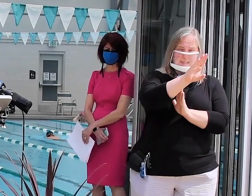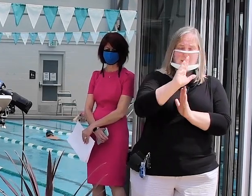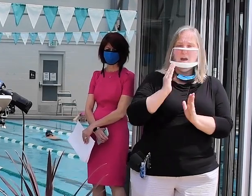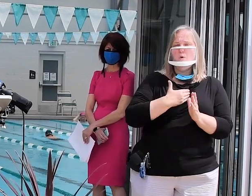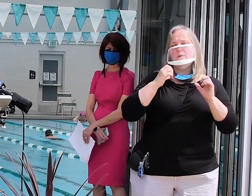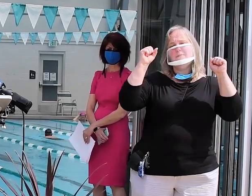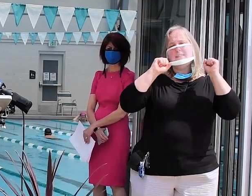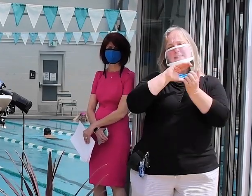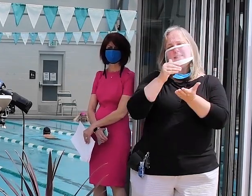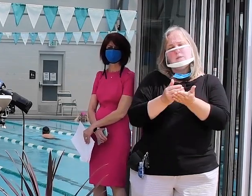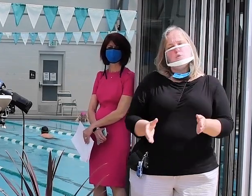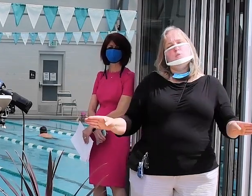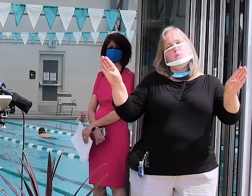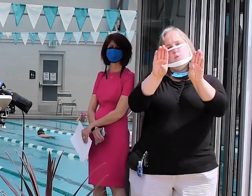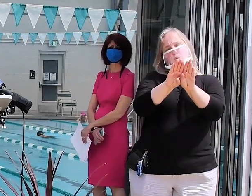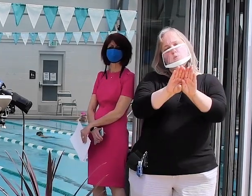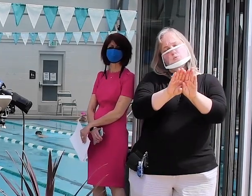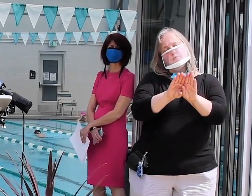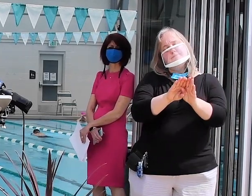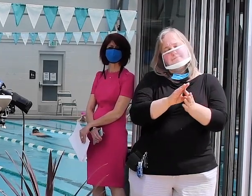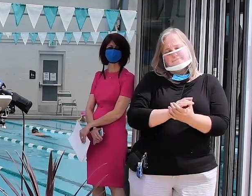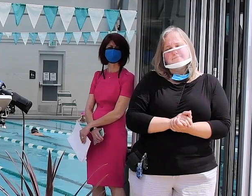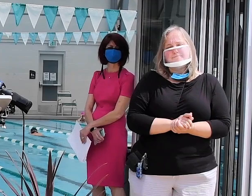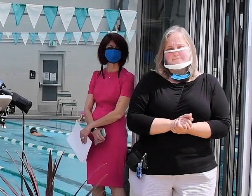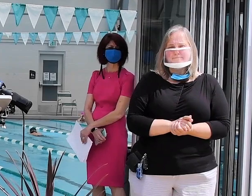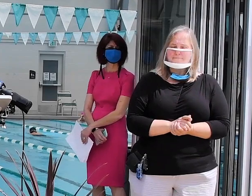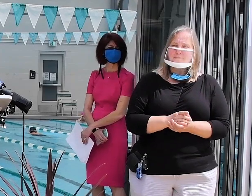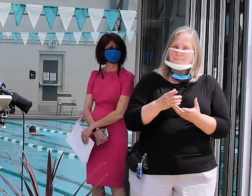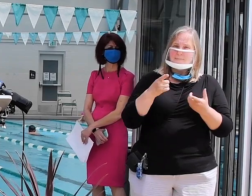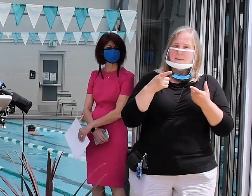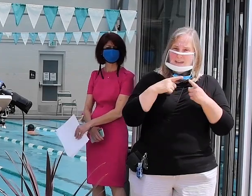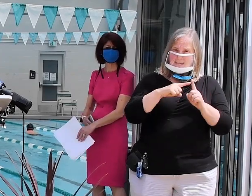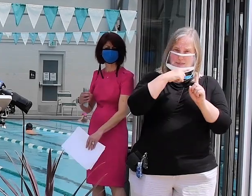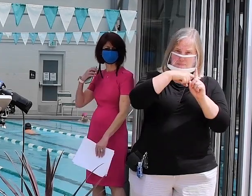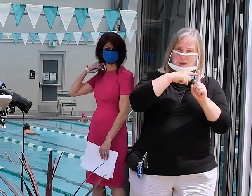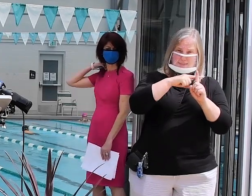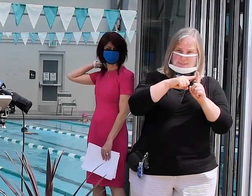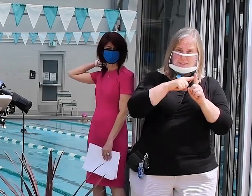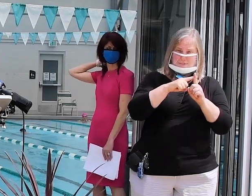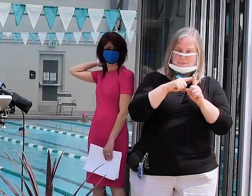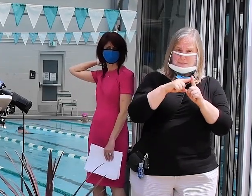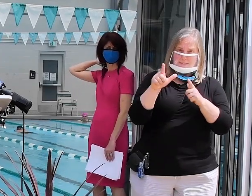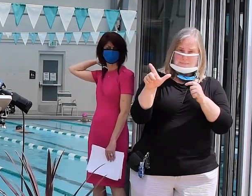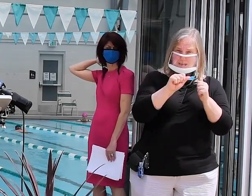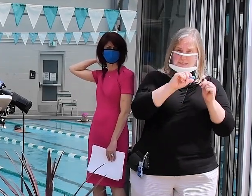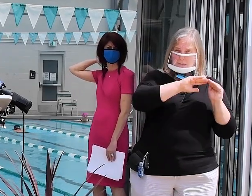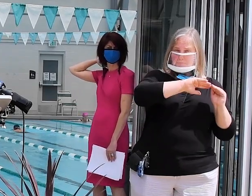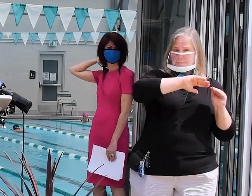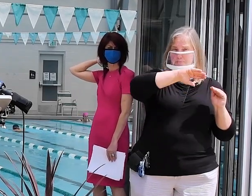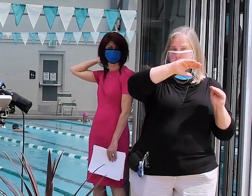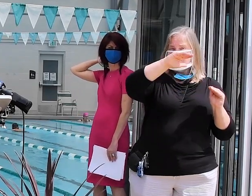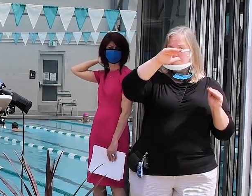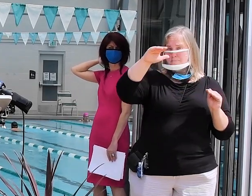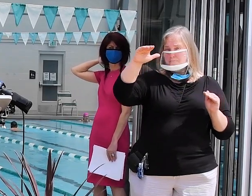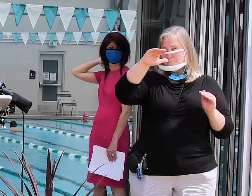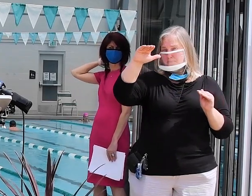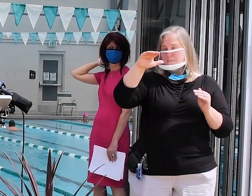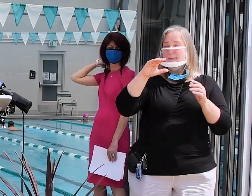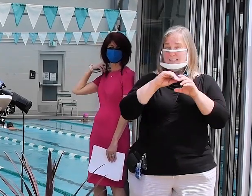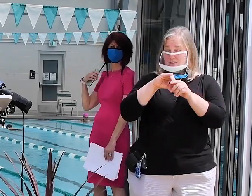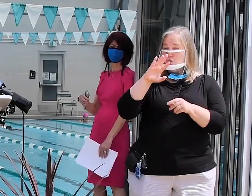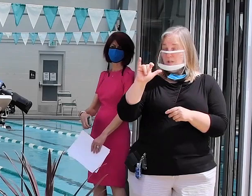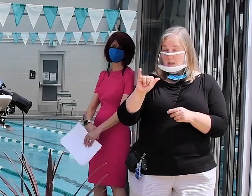fitness centers were closed. As positivity rates stabilized in July,